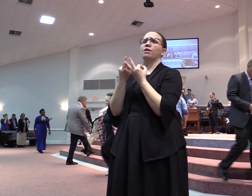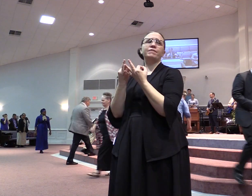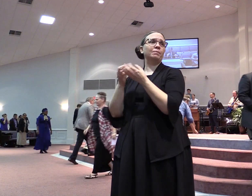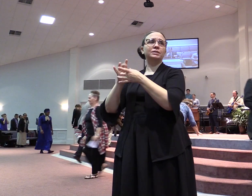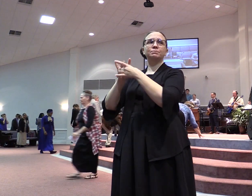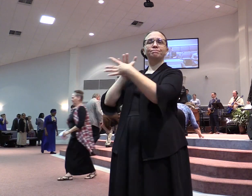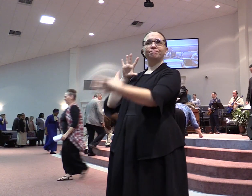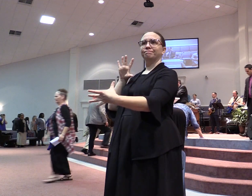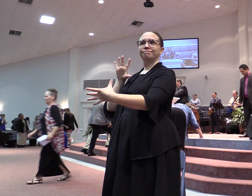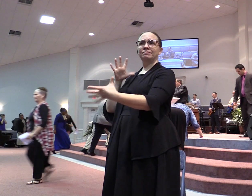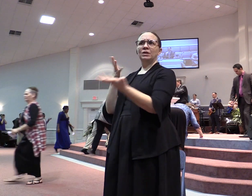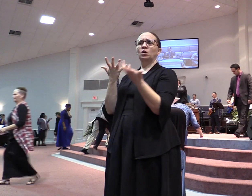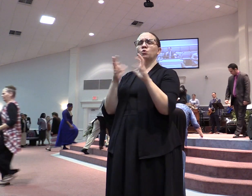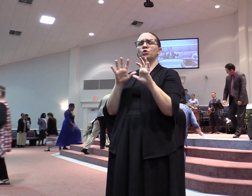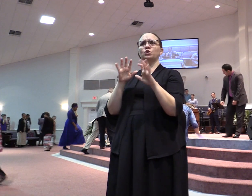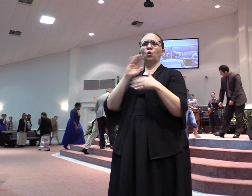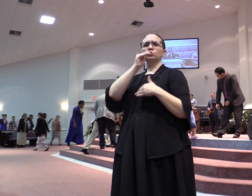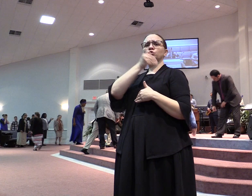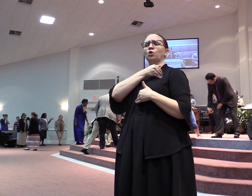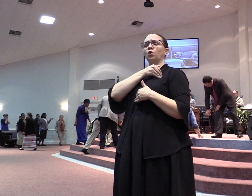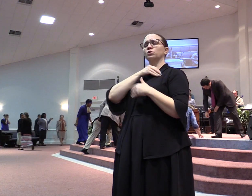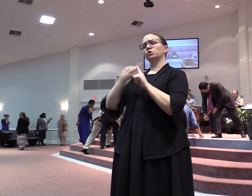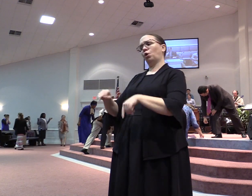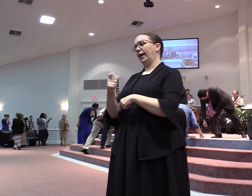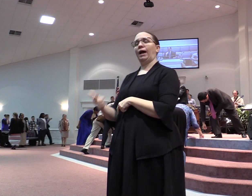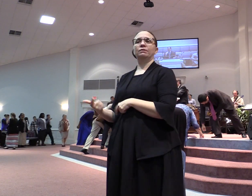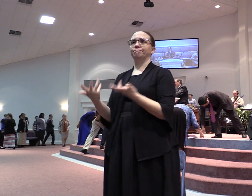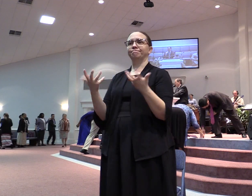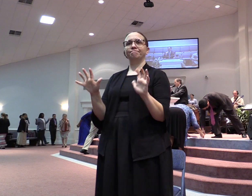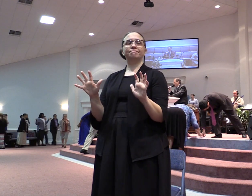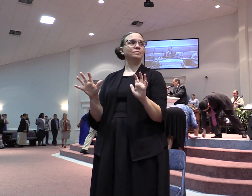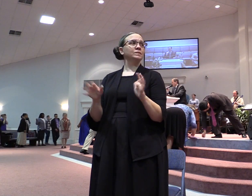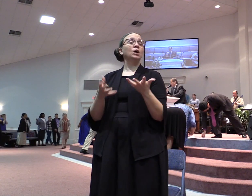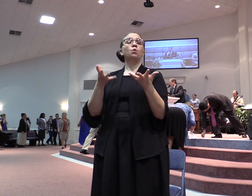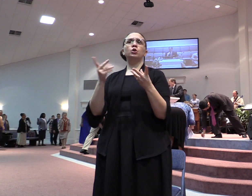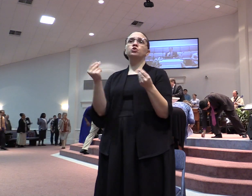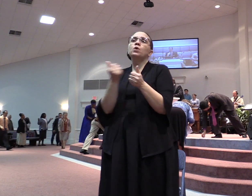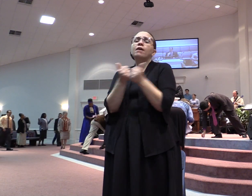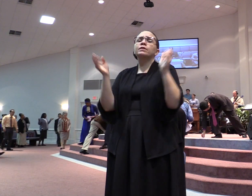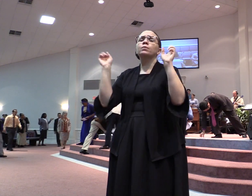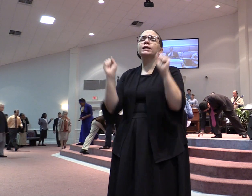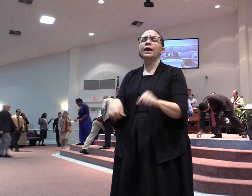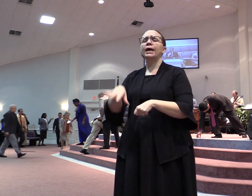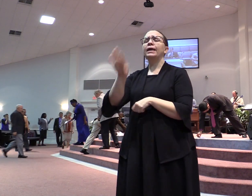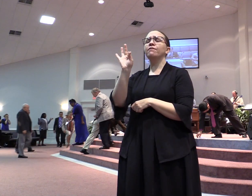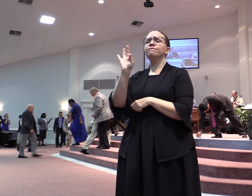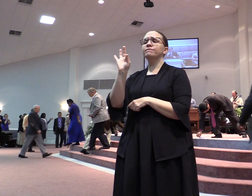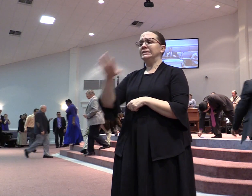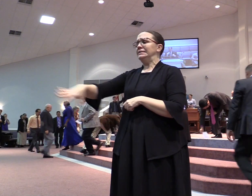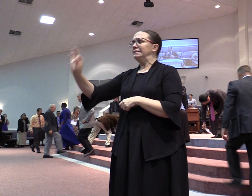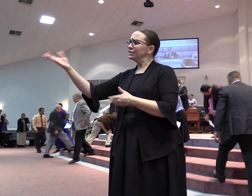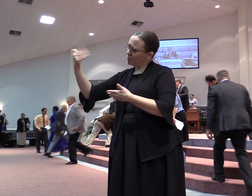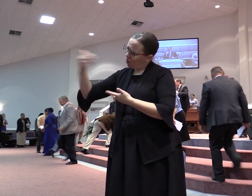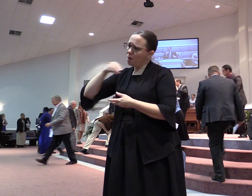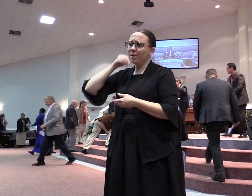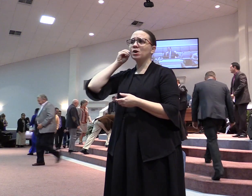to be lost. We don't want souls to be lost. We want to do everything we can and find them and bring them